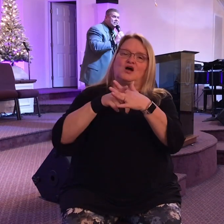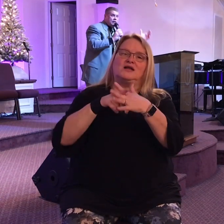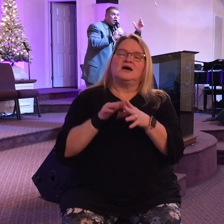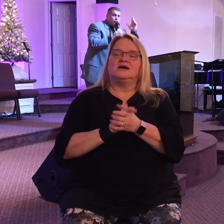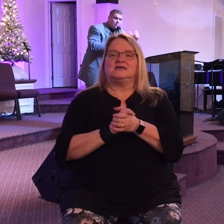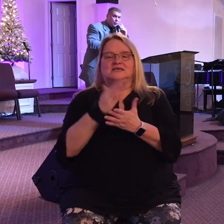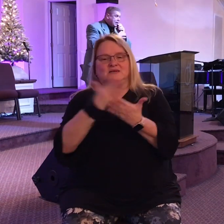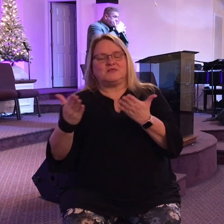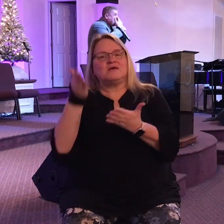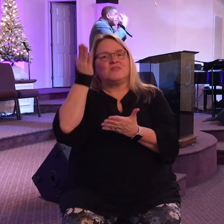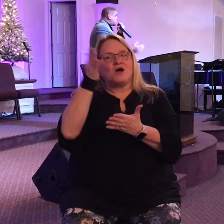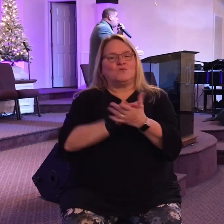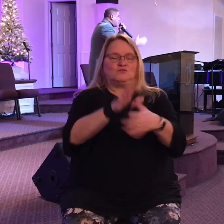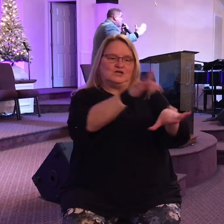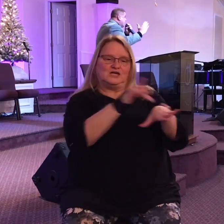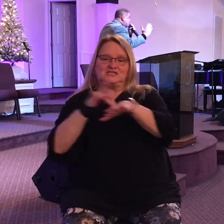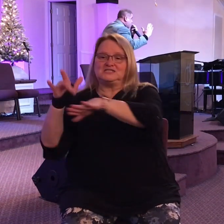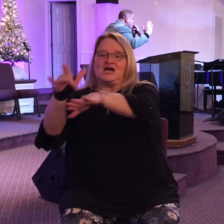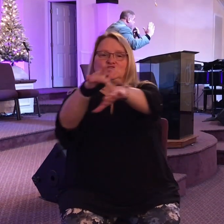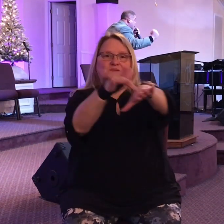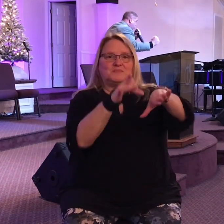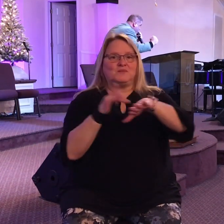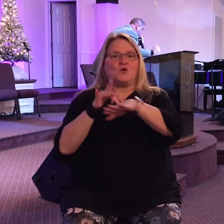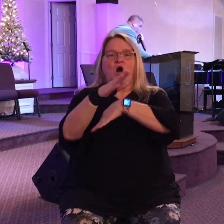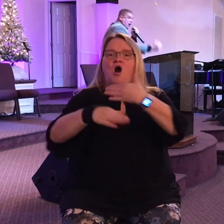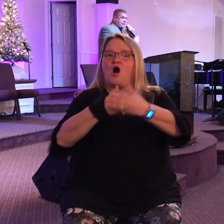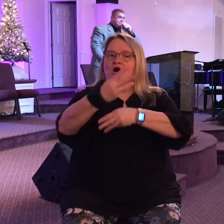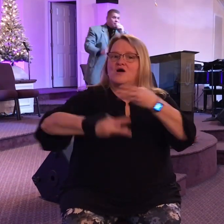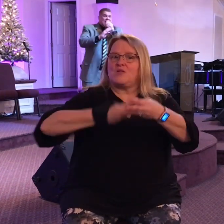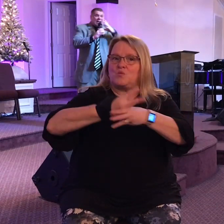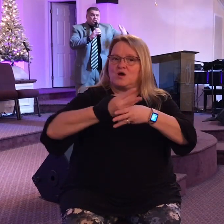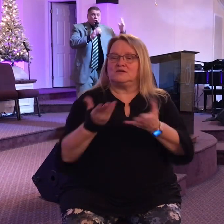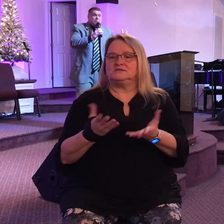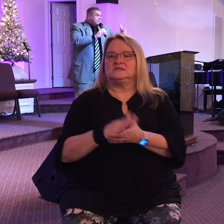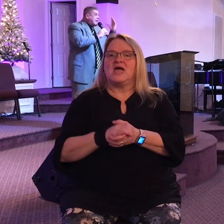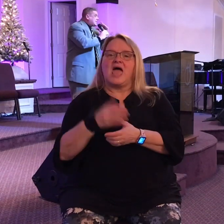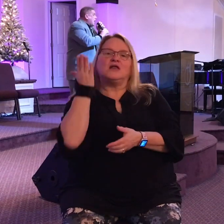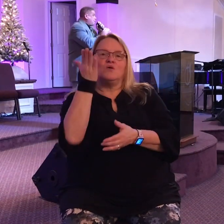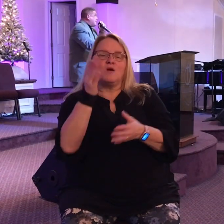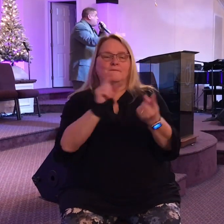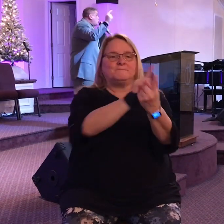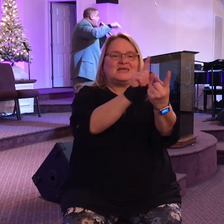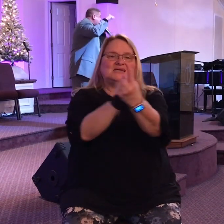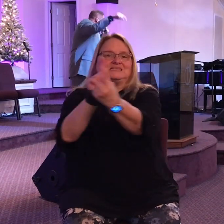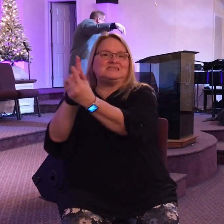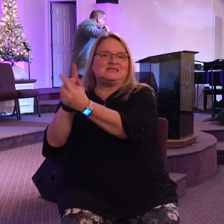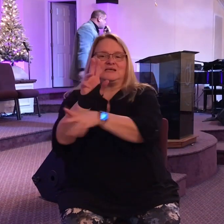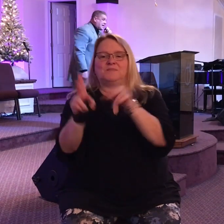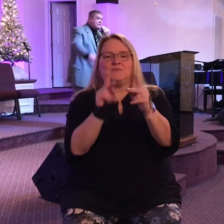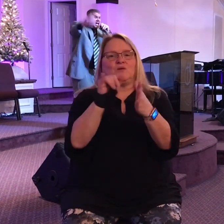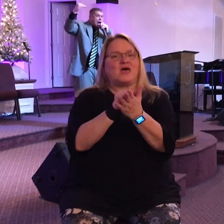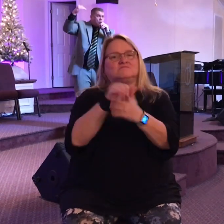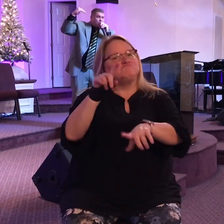meet needs of crippled people. It's going to meet needs of emotionally distraught people. It's going to meet needs of people who can't